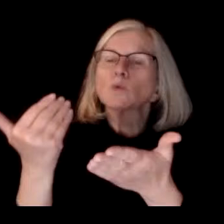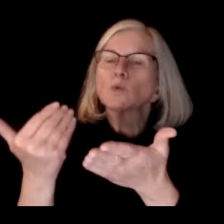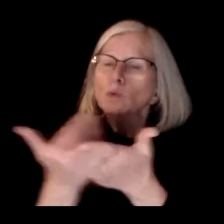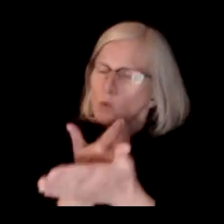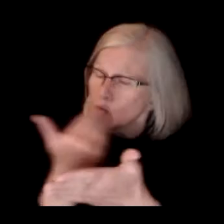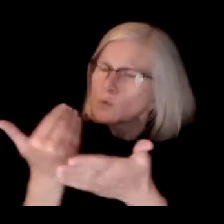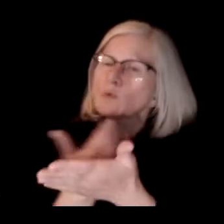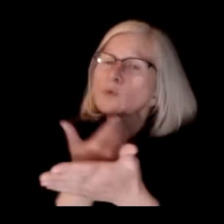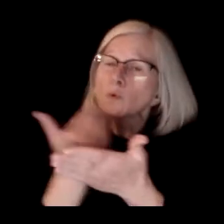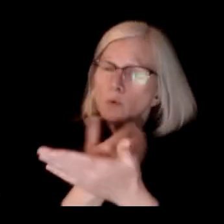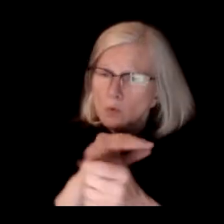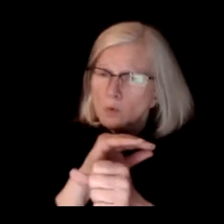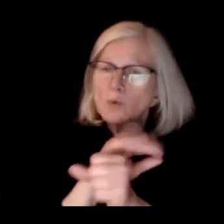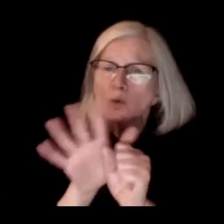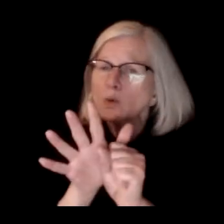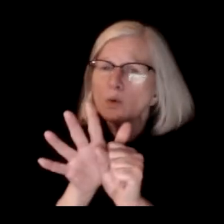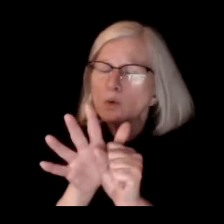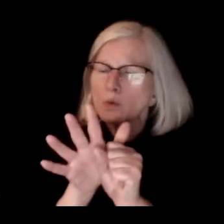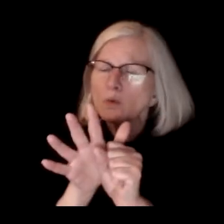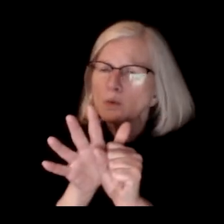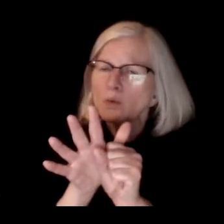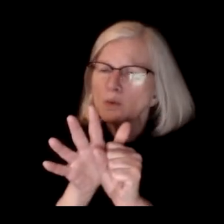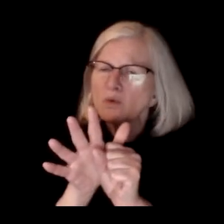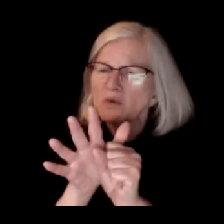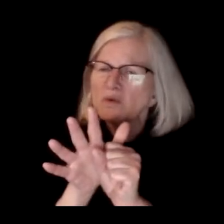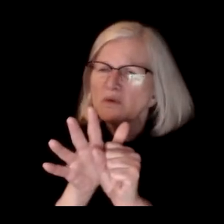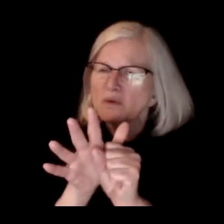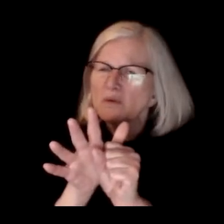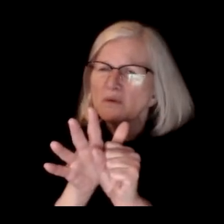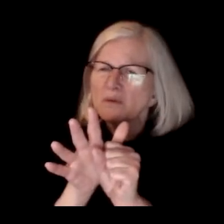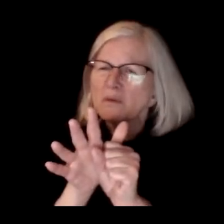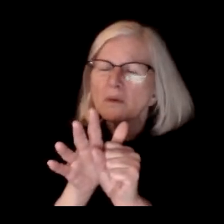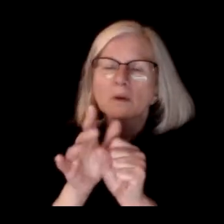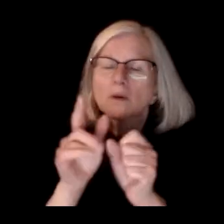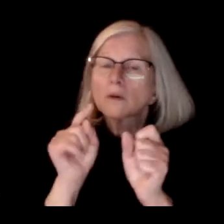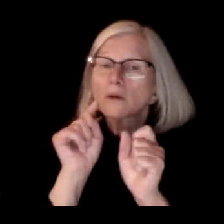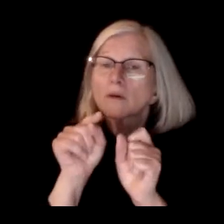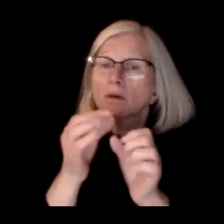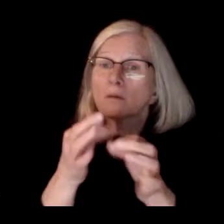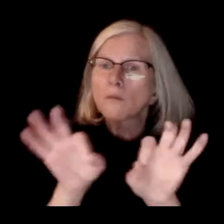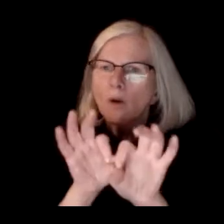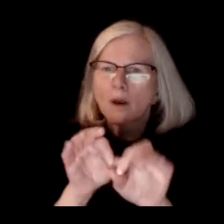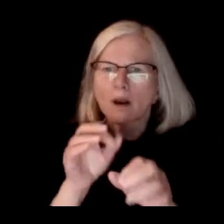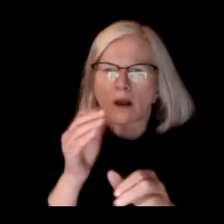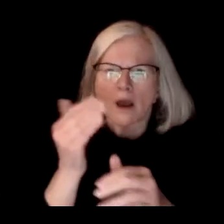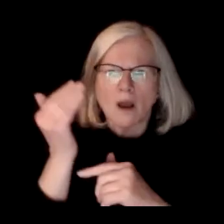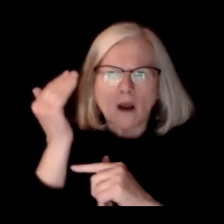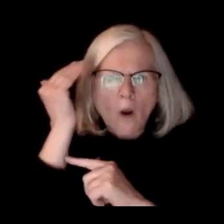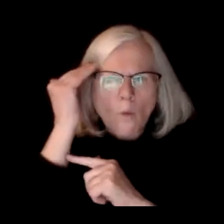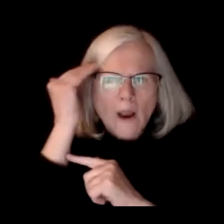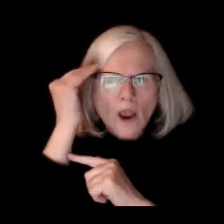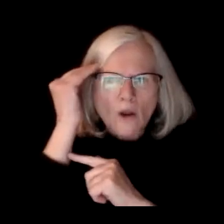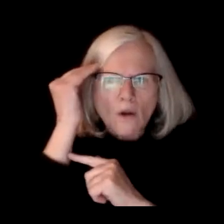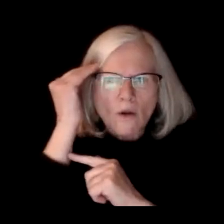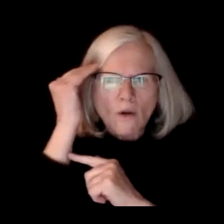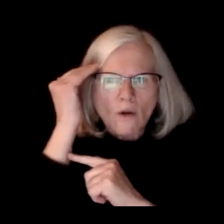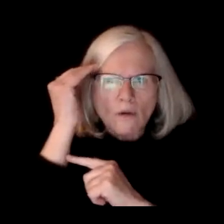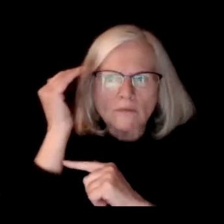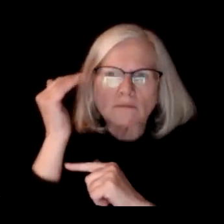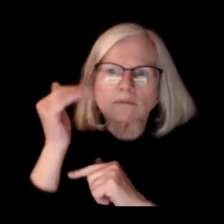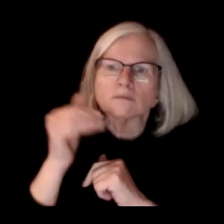variable in just being realistic about the fact that while our trends are